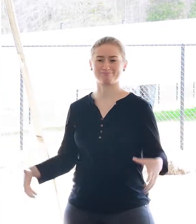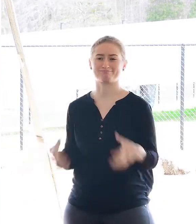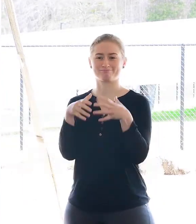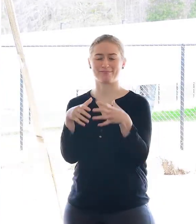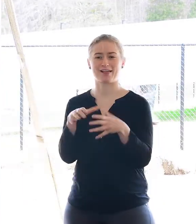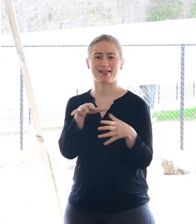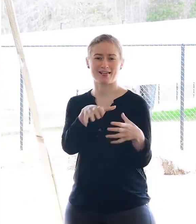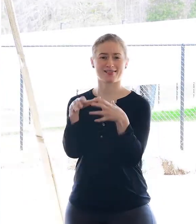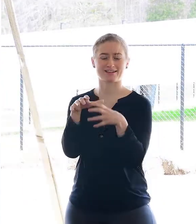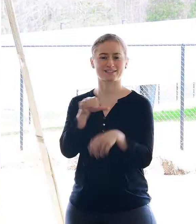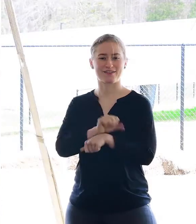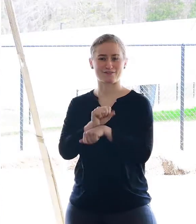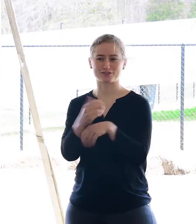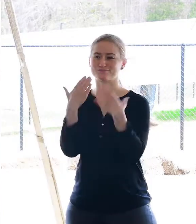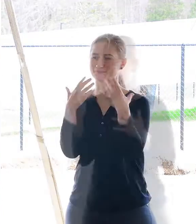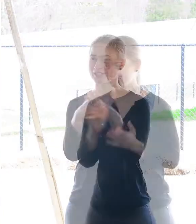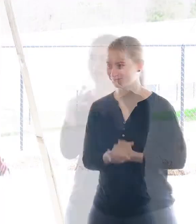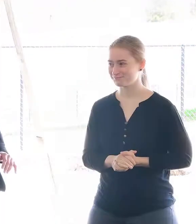very much.